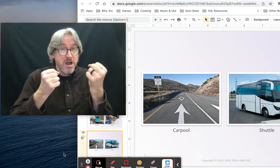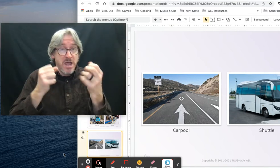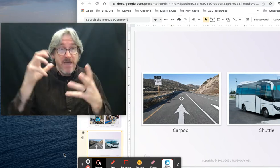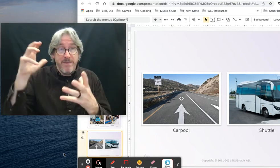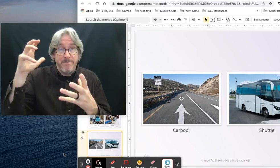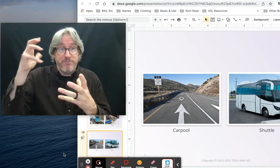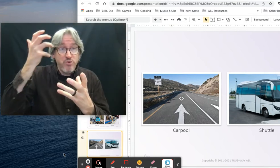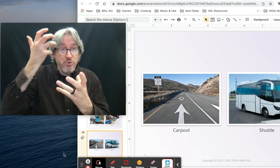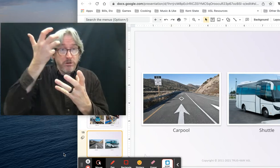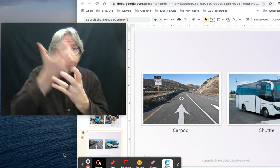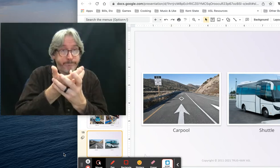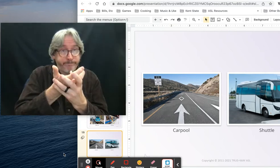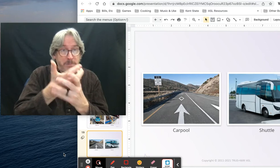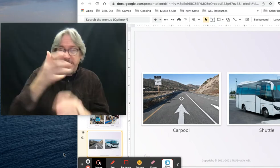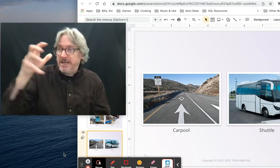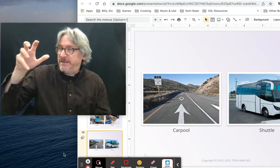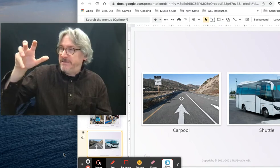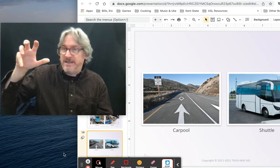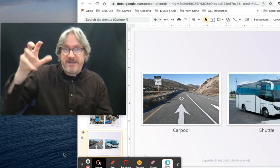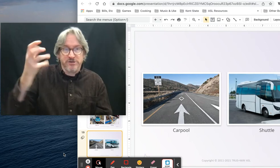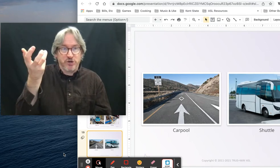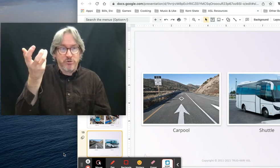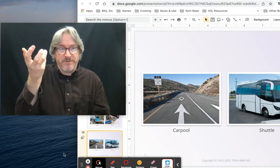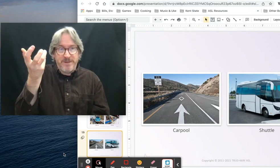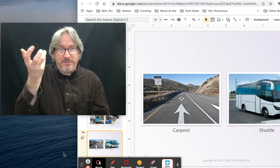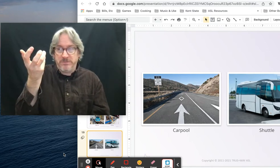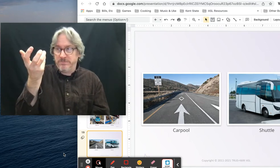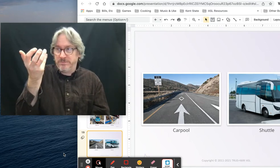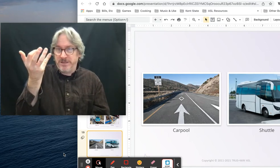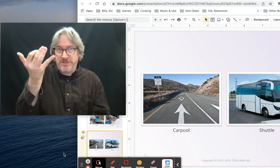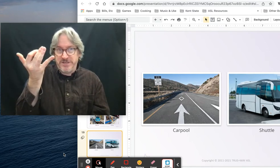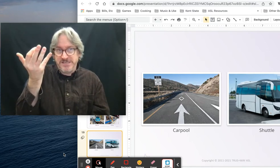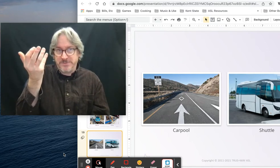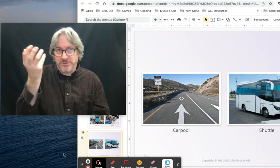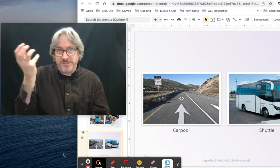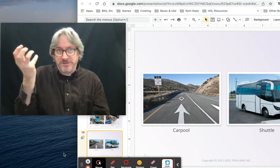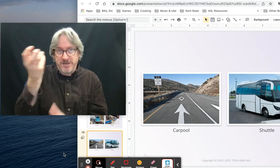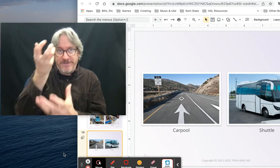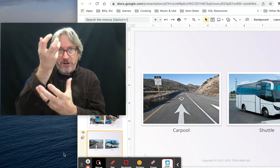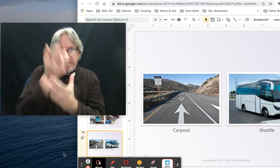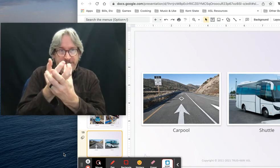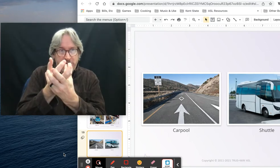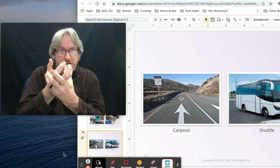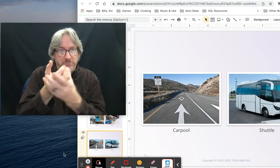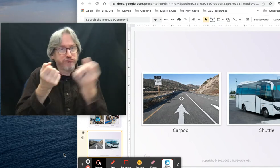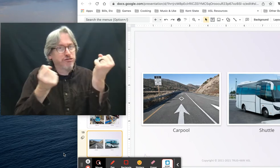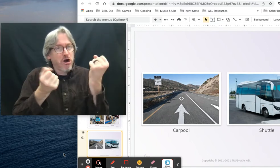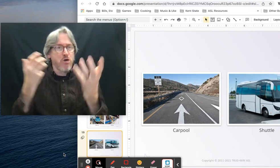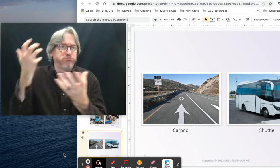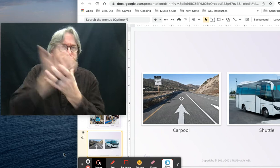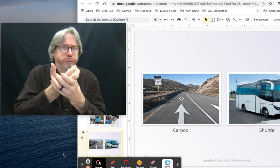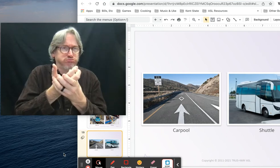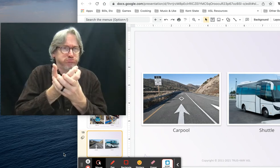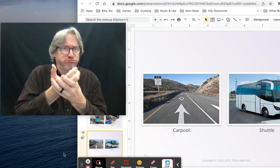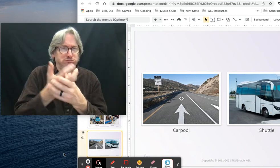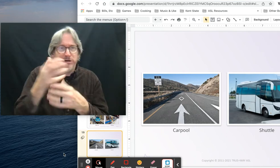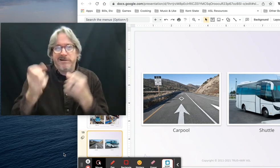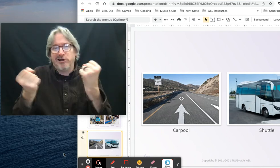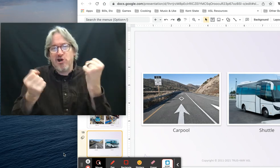Car, and then pool. Here's a group of people. Each of these is a person, and they all get in the car.